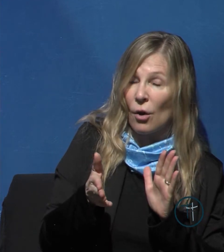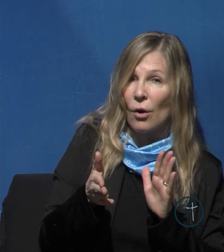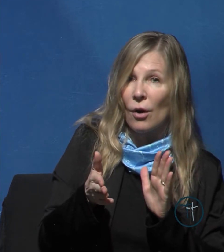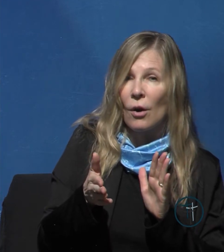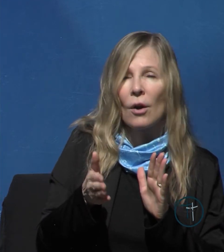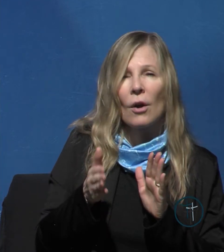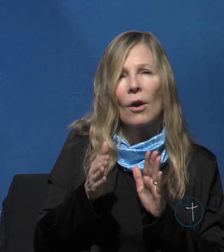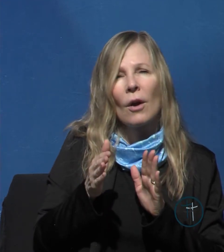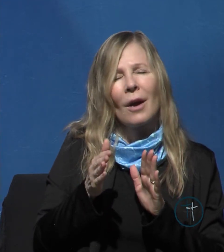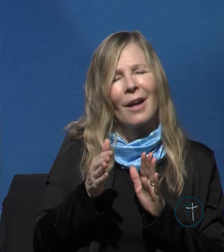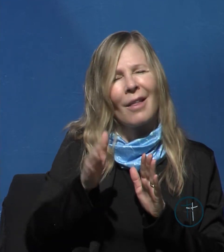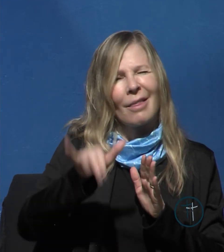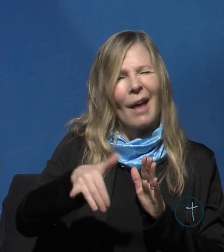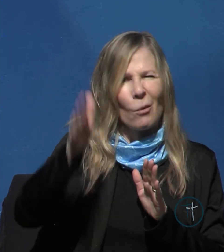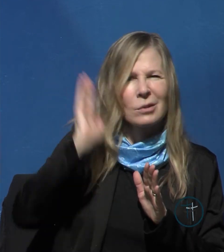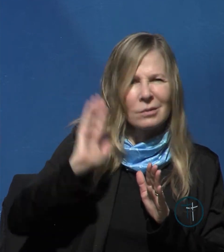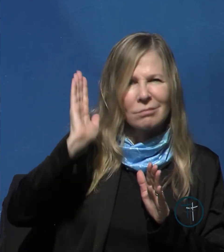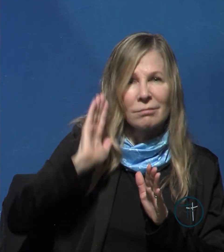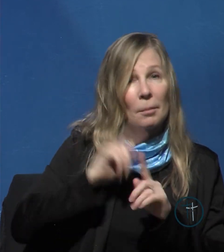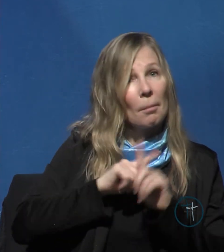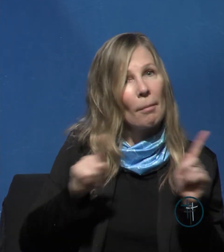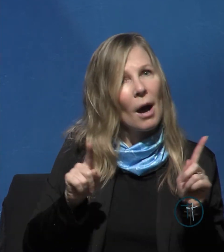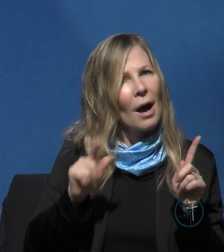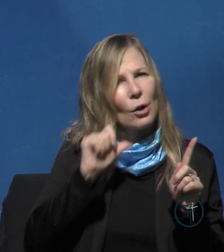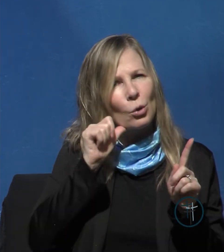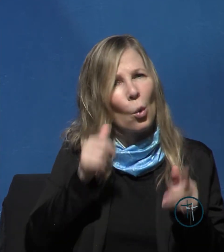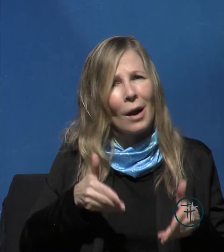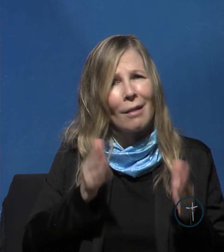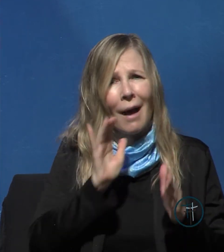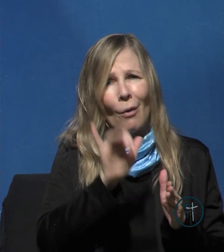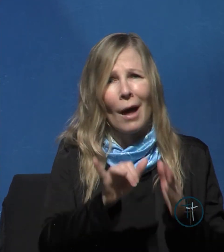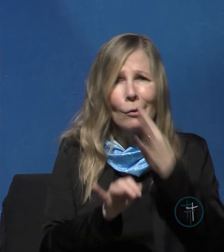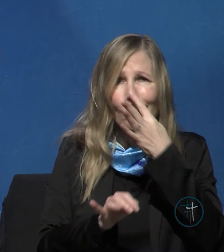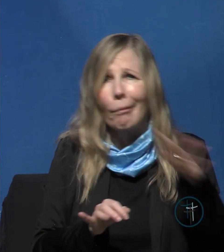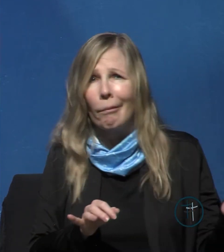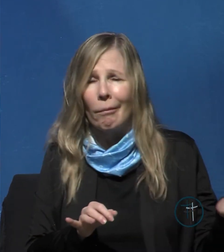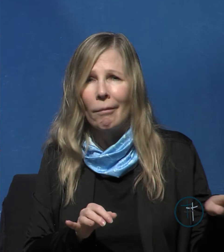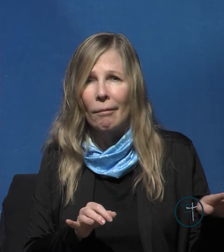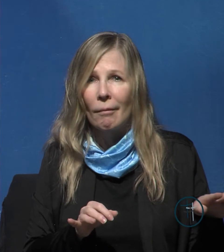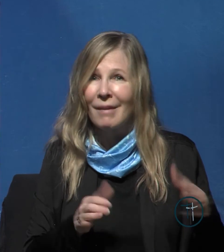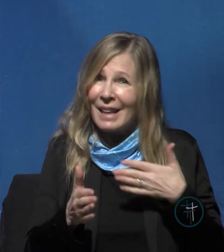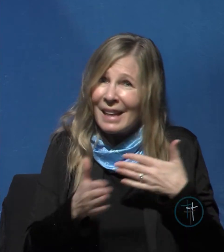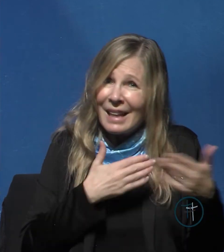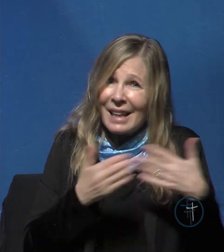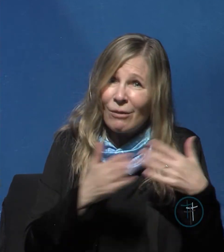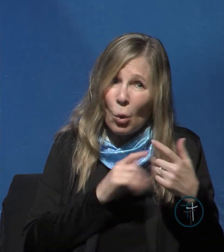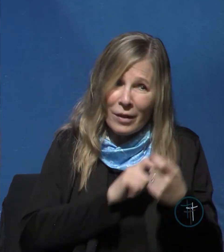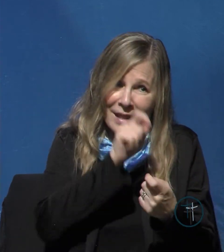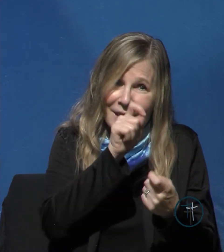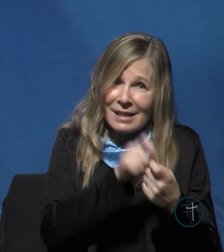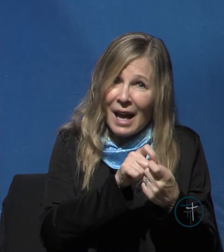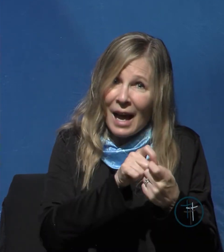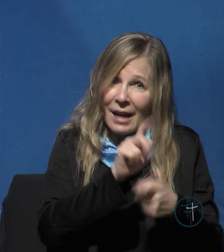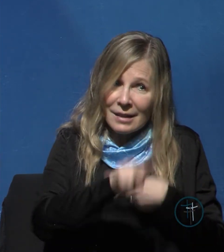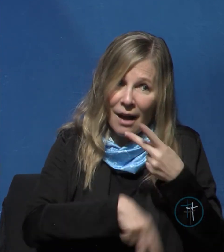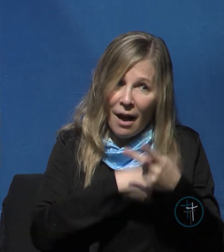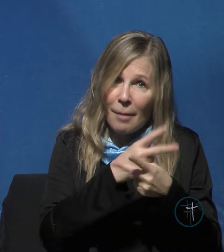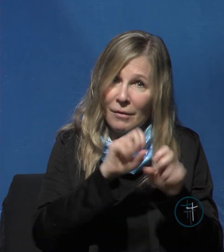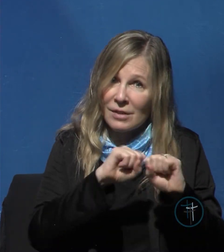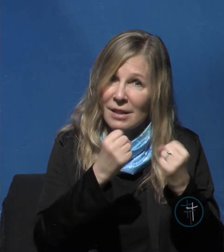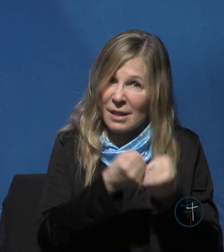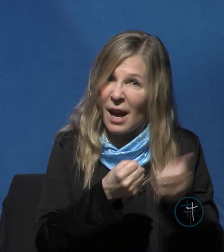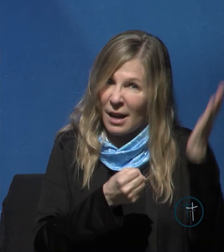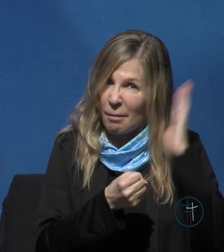live. But don't let that be an hindrance to the application of it. So even though the exact contours of society have